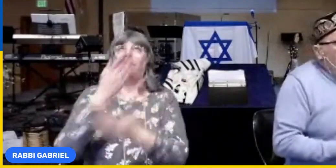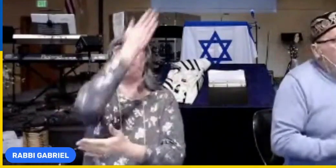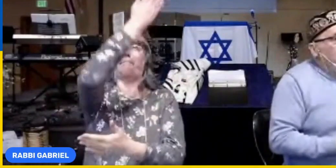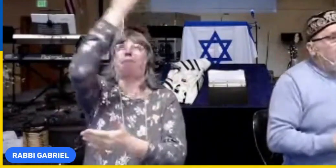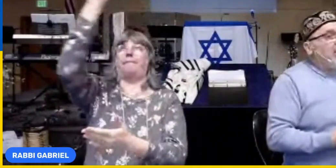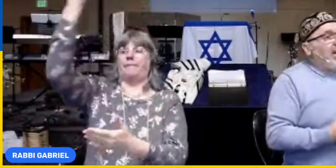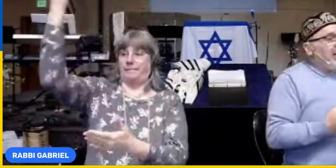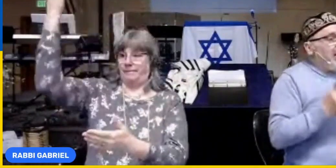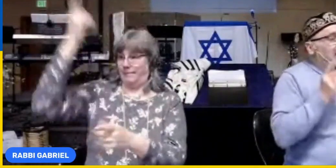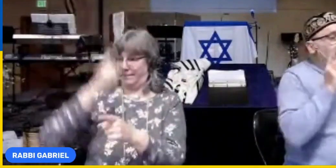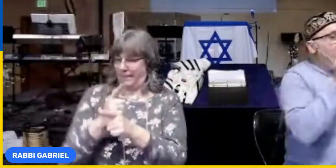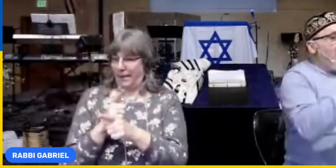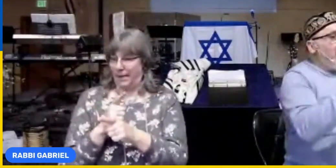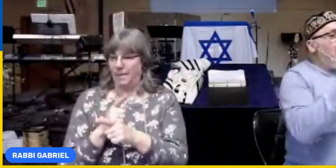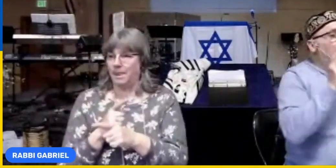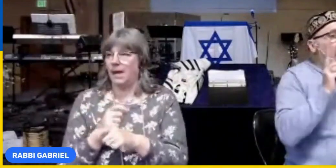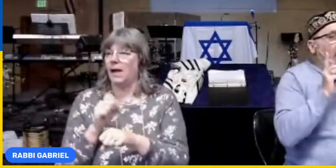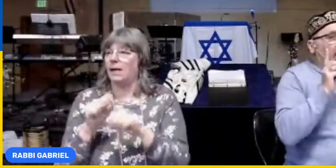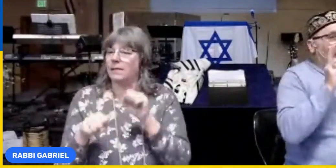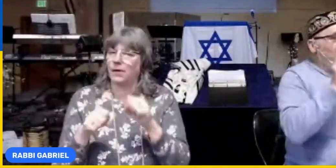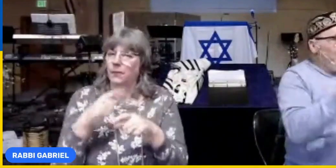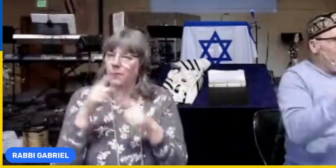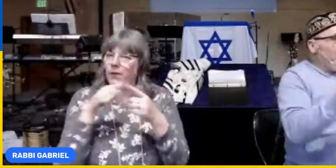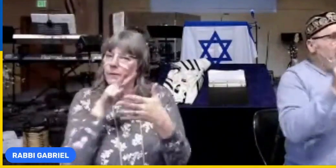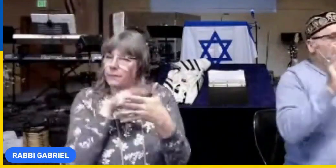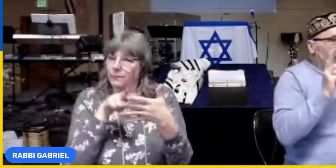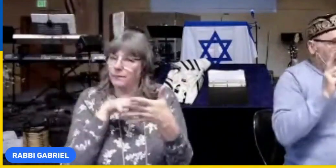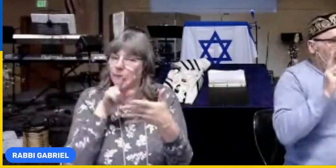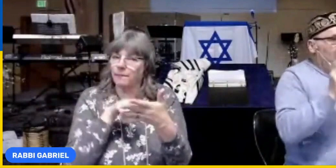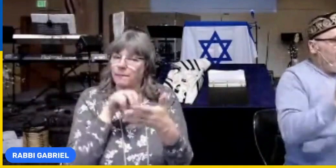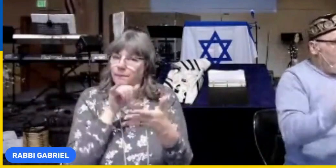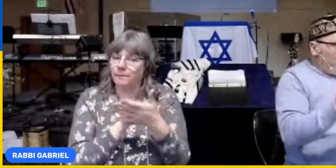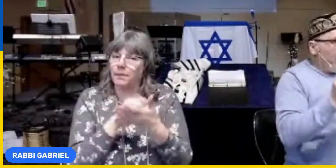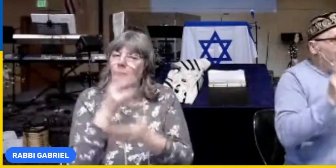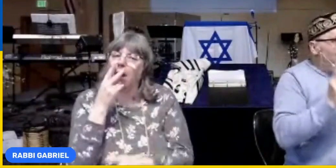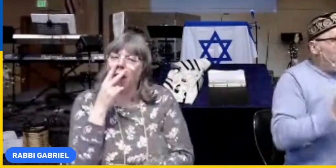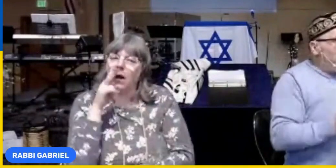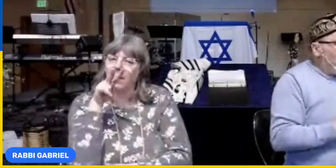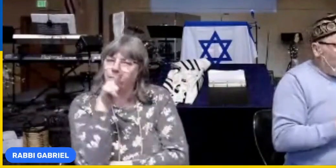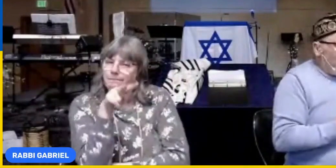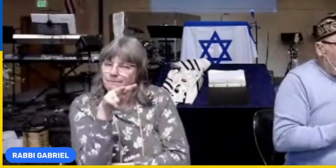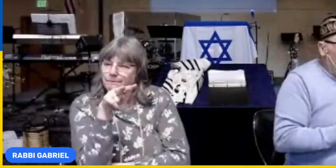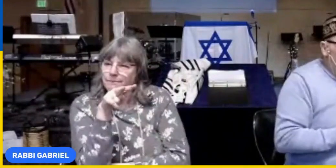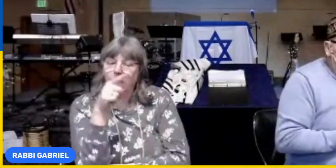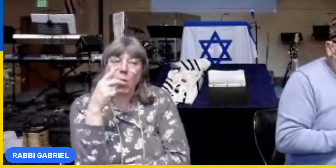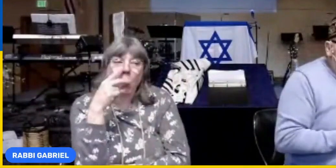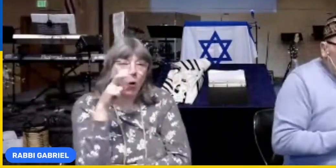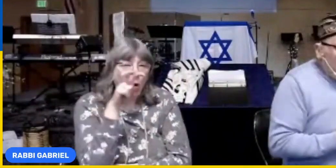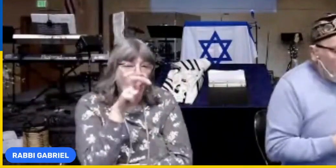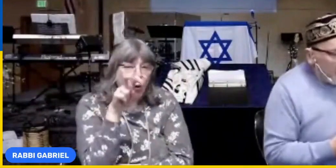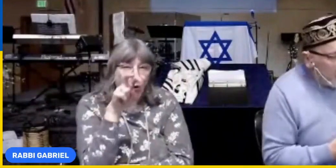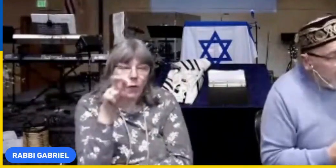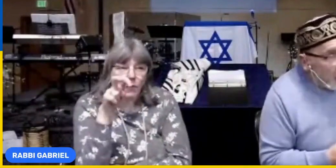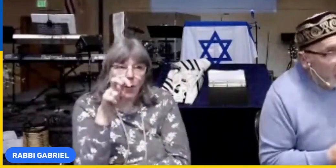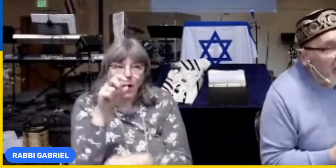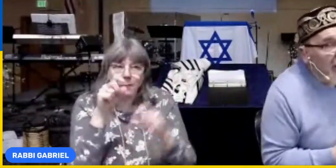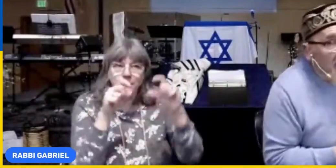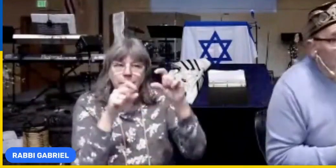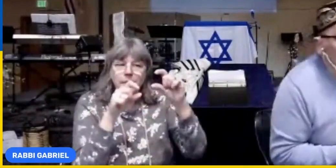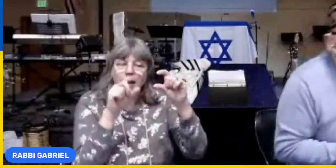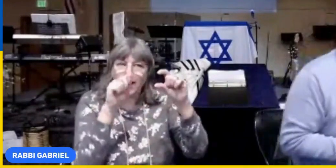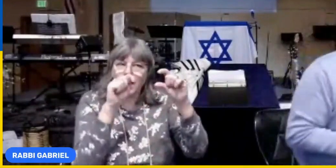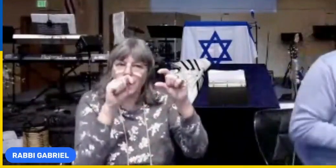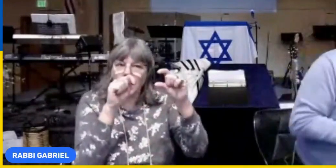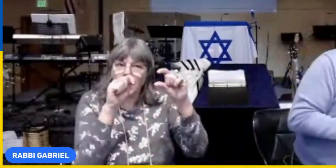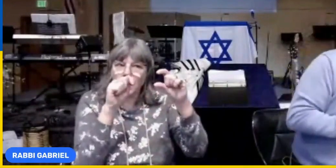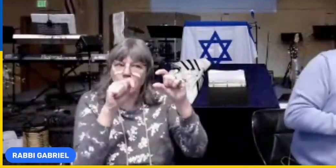So the difference in the text is made by that capital letter. So Paul